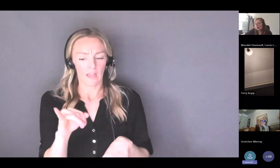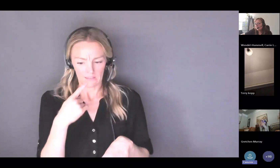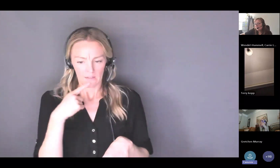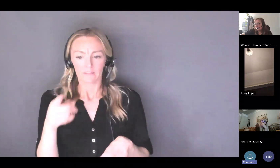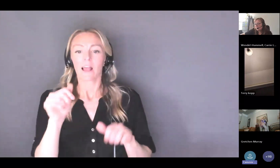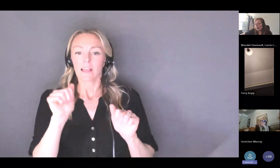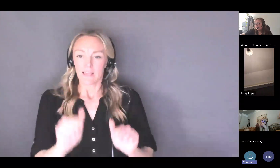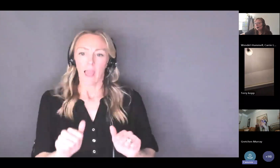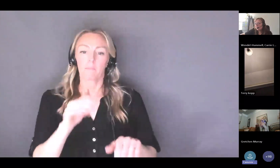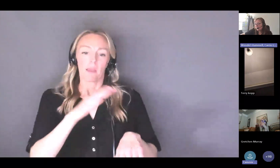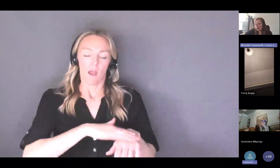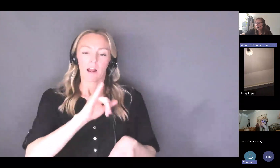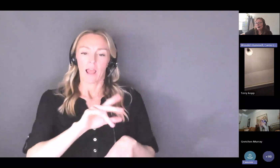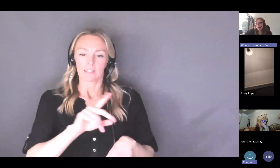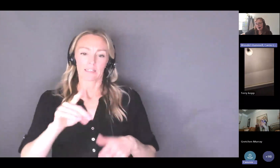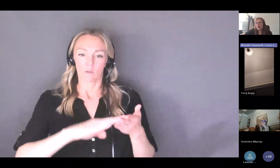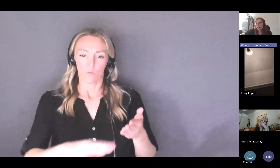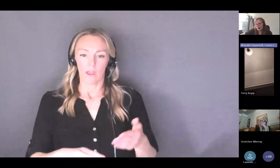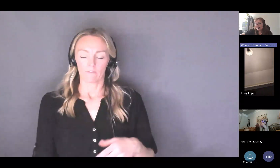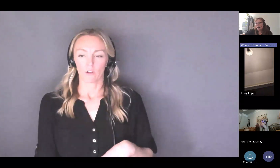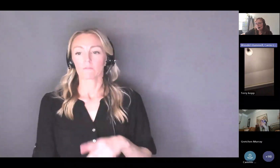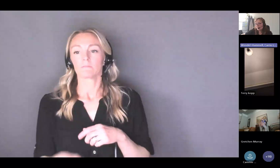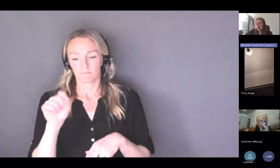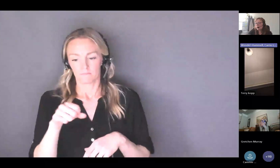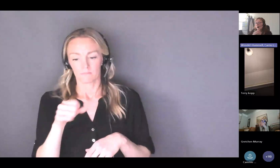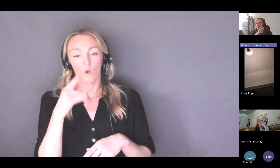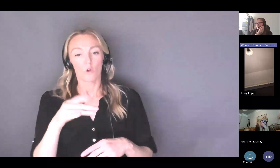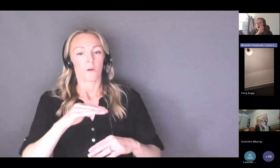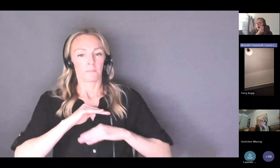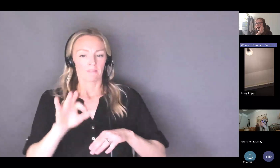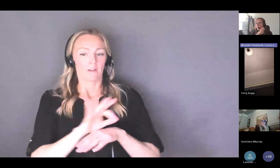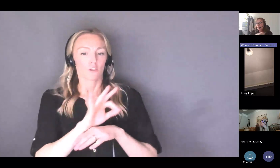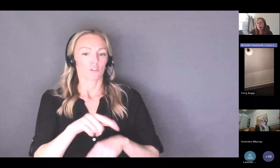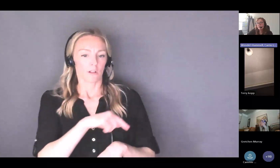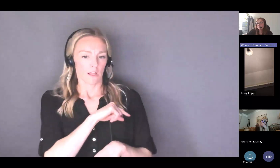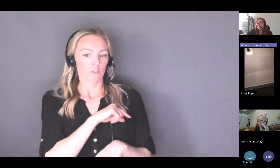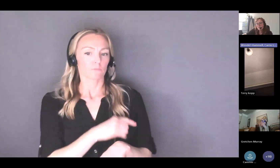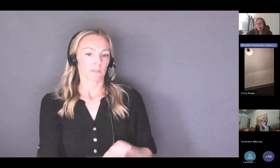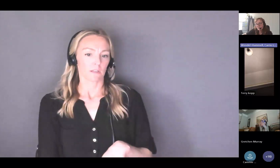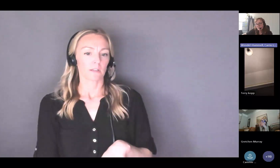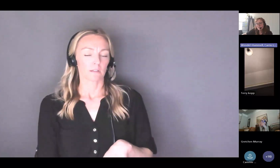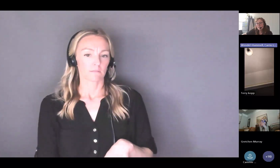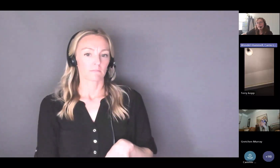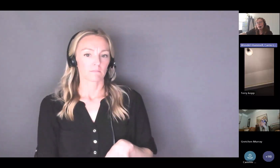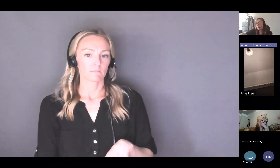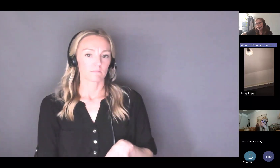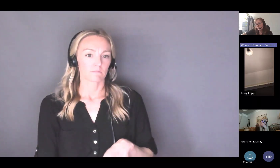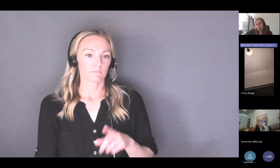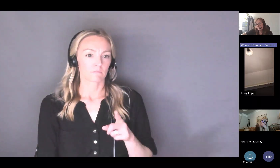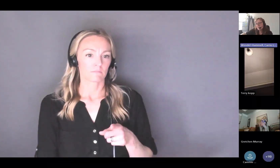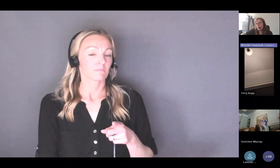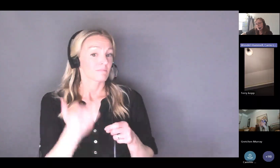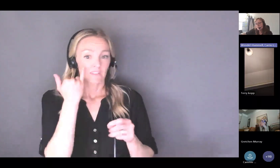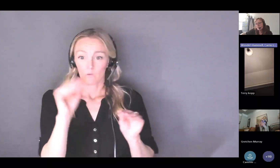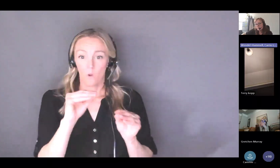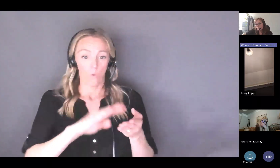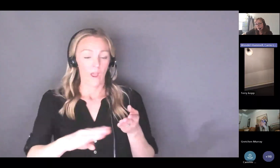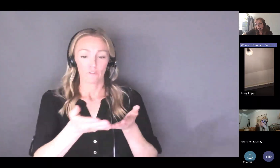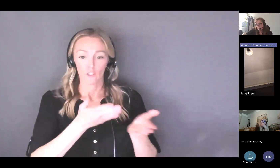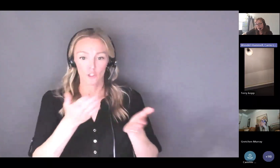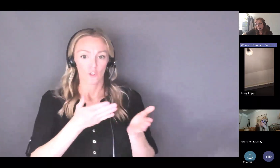IDD waiver. Okay. Yeah, now, because you meet functional eligibility, you have it. If not for waiver services, you would be at risk of going